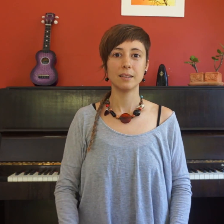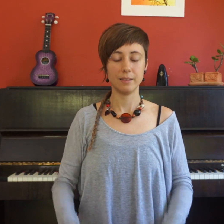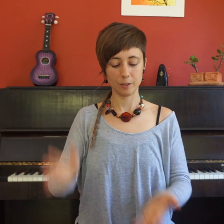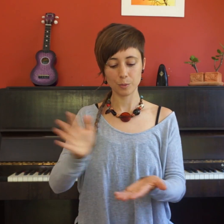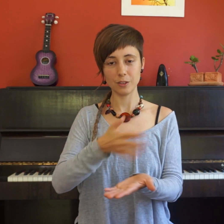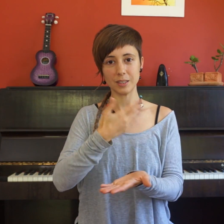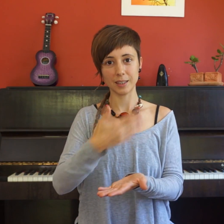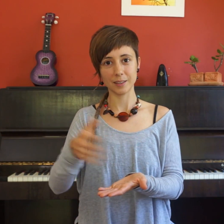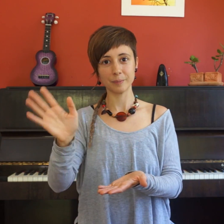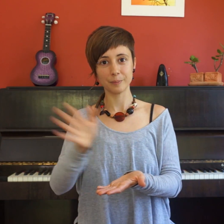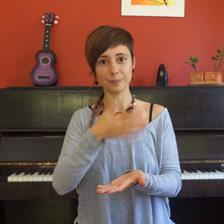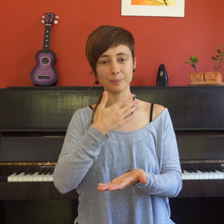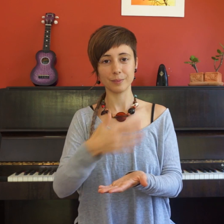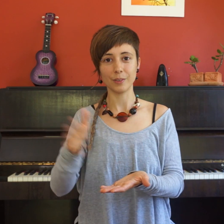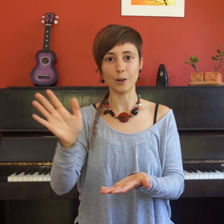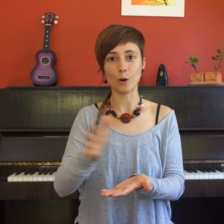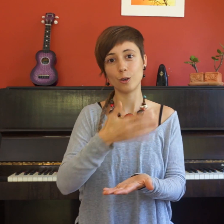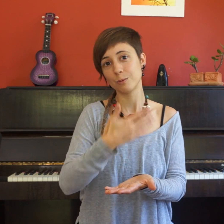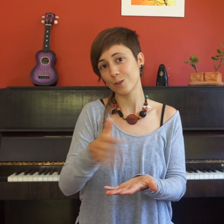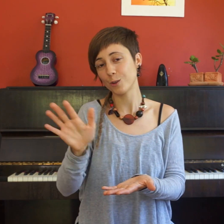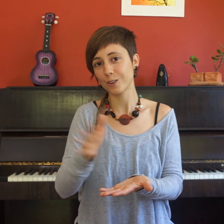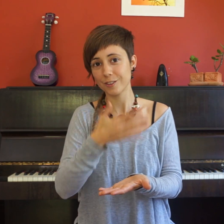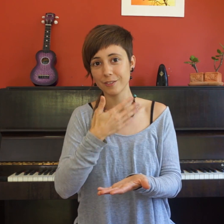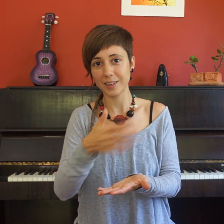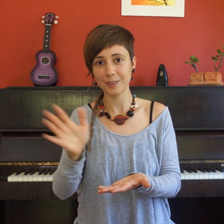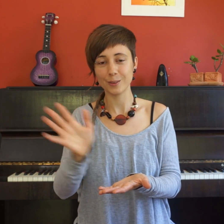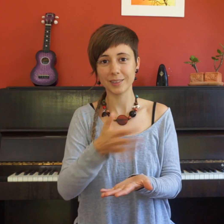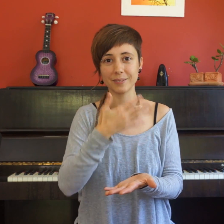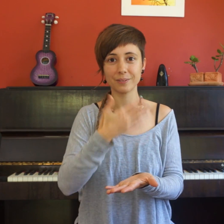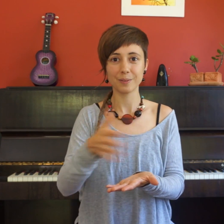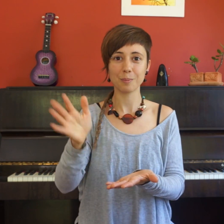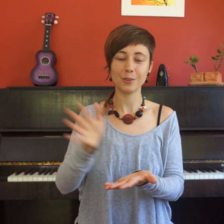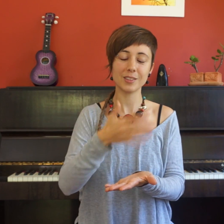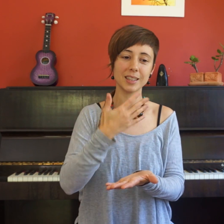This is music or songs as well. Music.